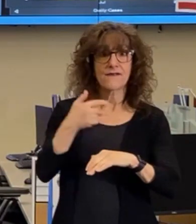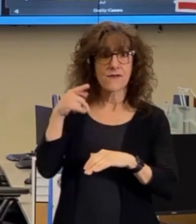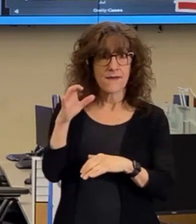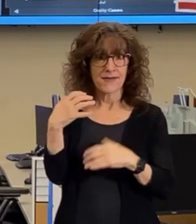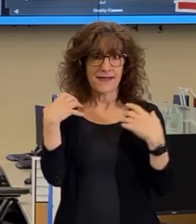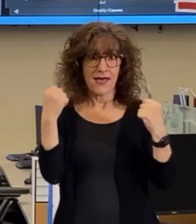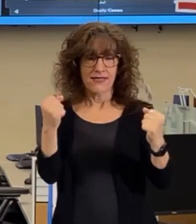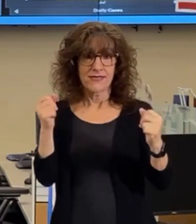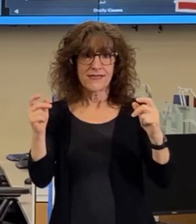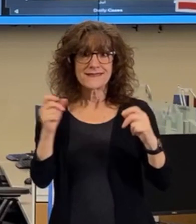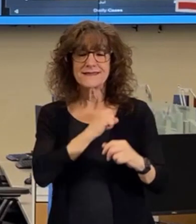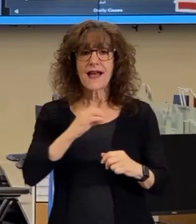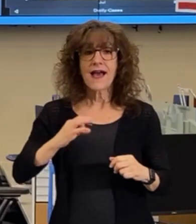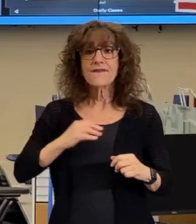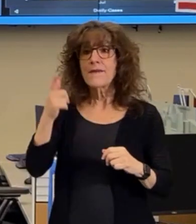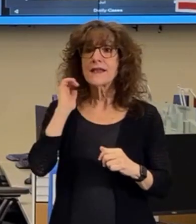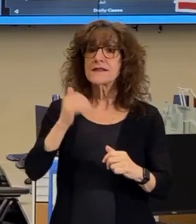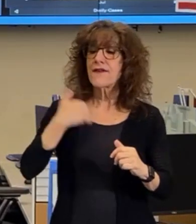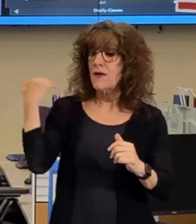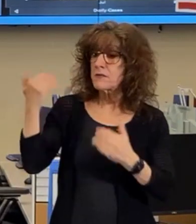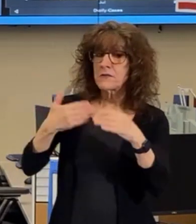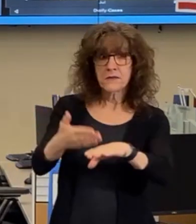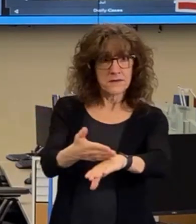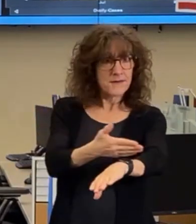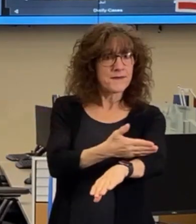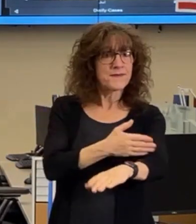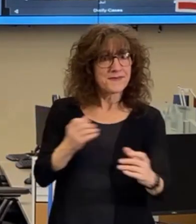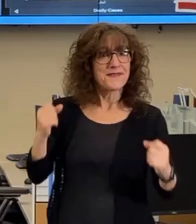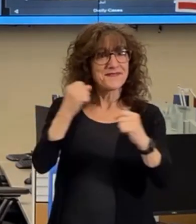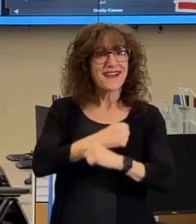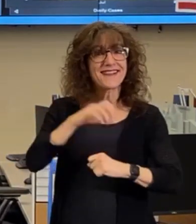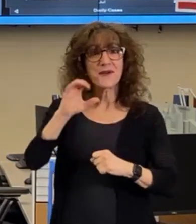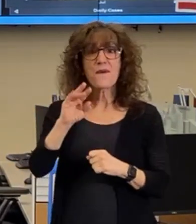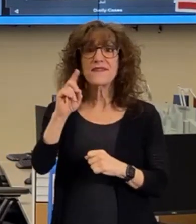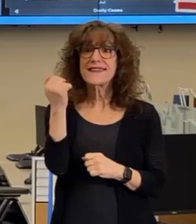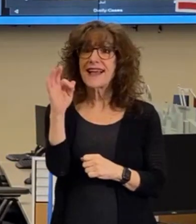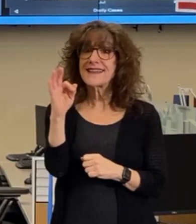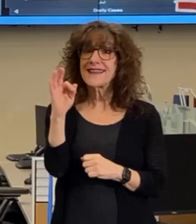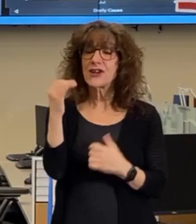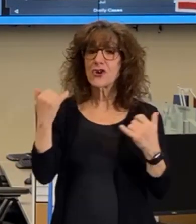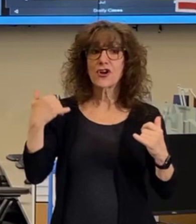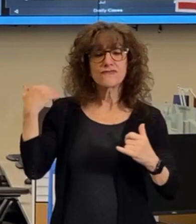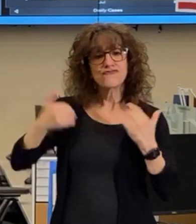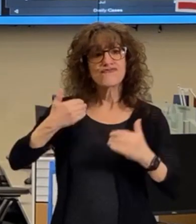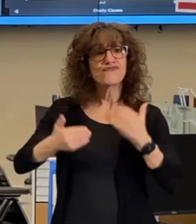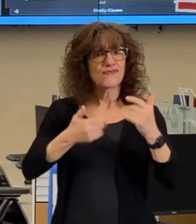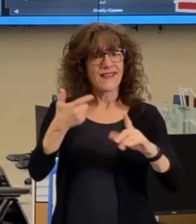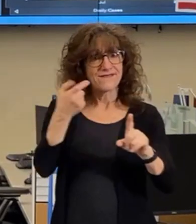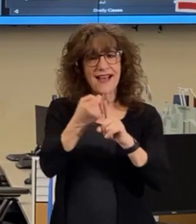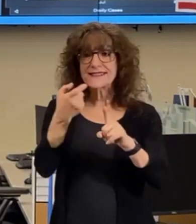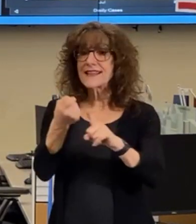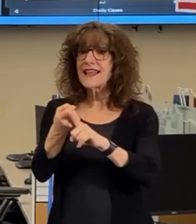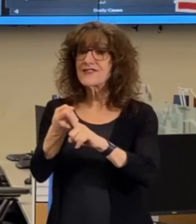officials, and due to the progress that we have all made together in fighting COVID-19 and our current progress in vaccination